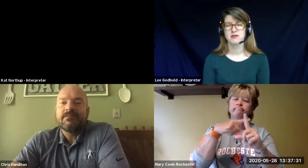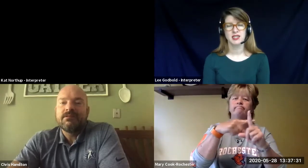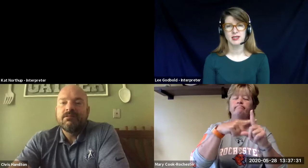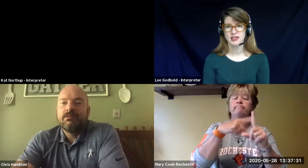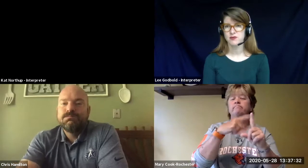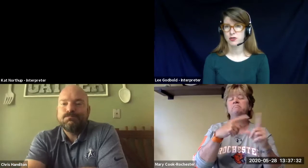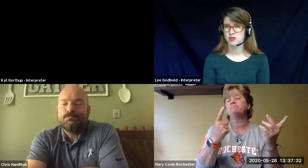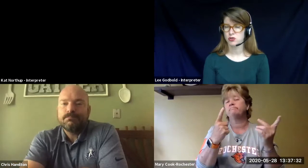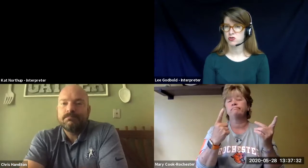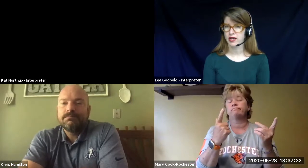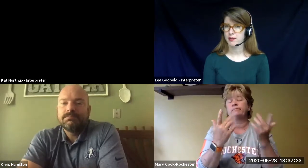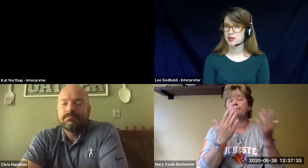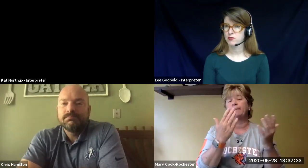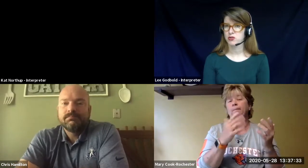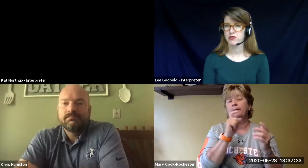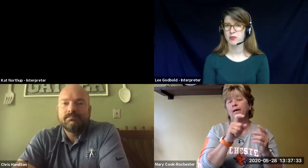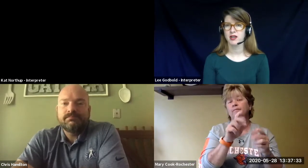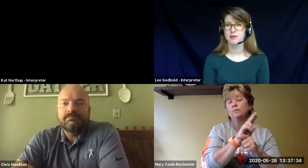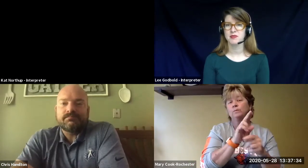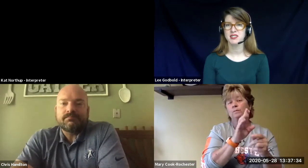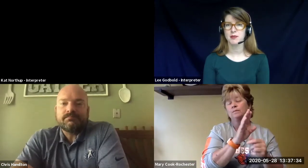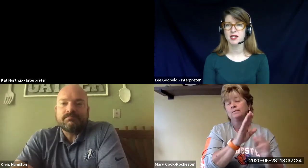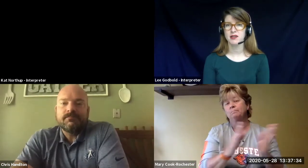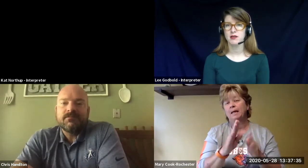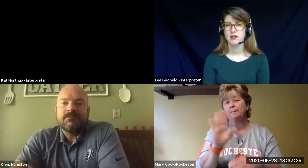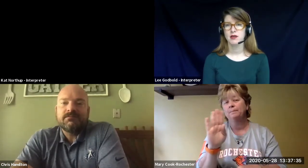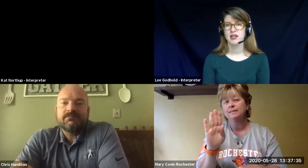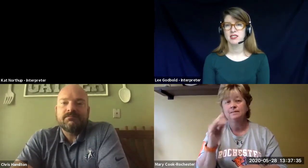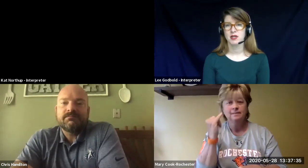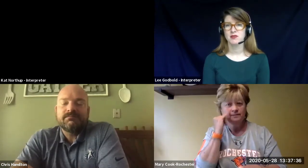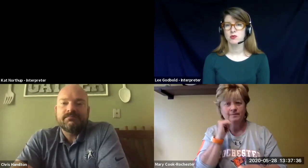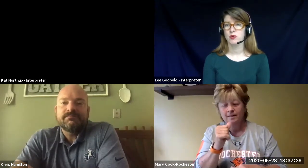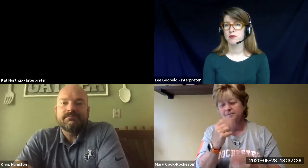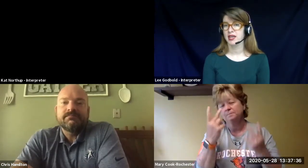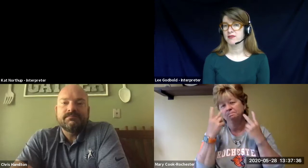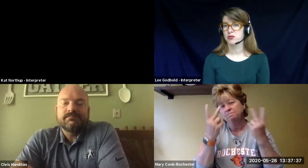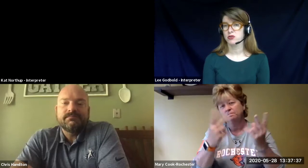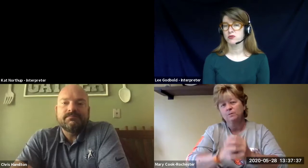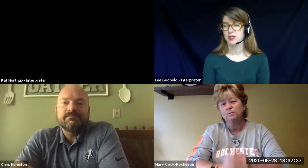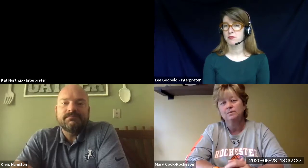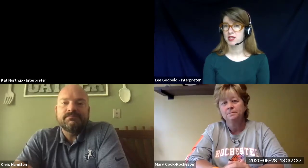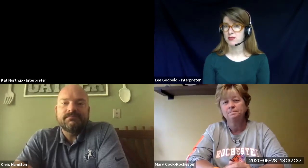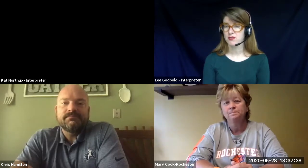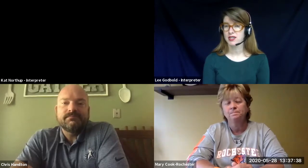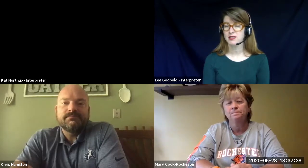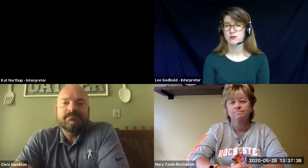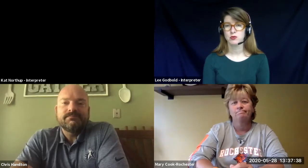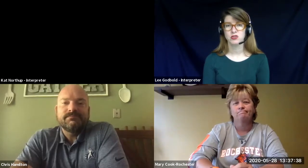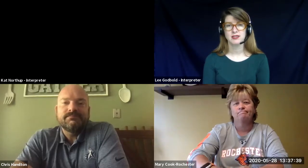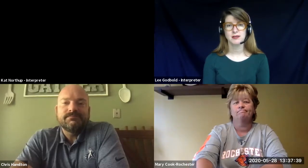that yes, fall sports are going to happen. We're trying to remain optimistic about it. It's possible we may have to use plan B. If not, and we'll just see.